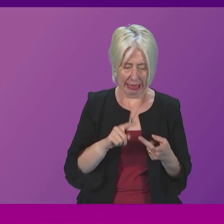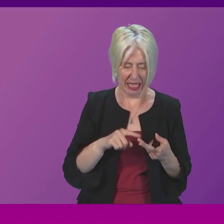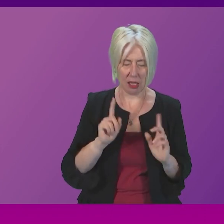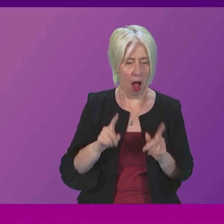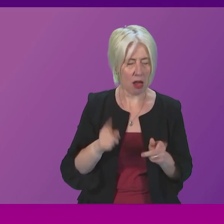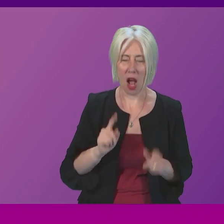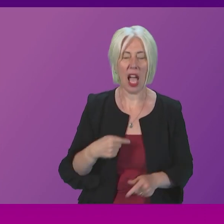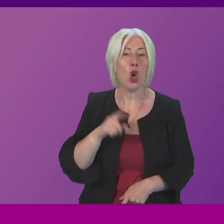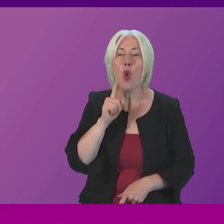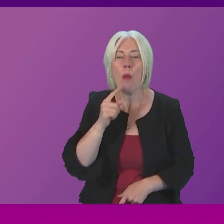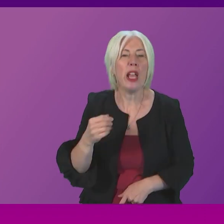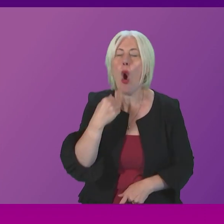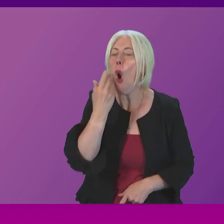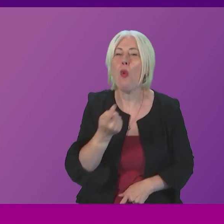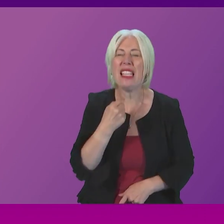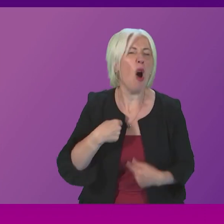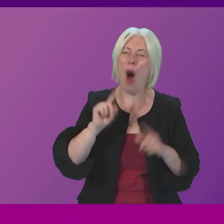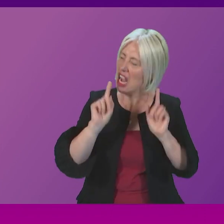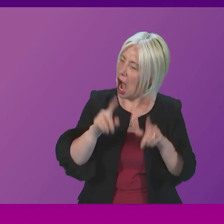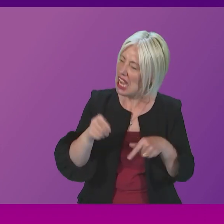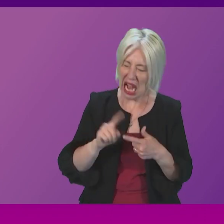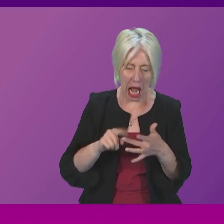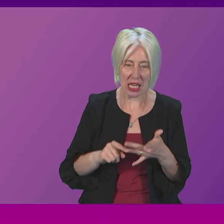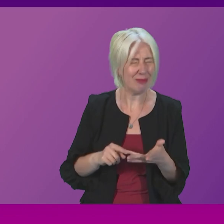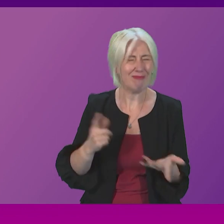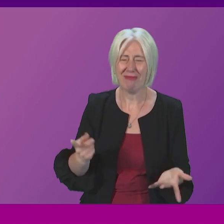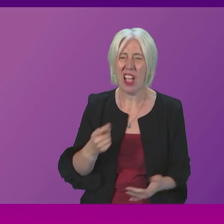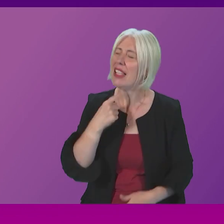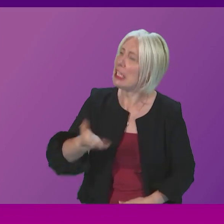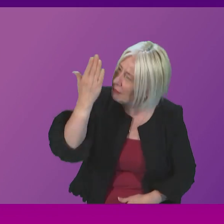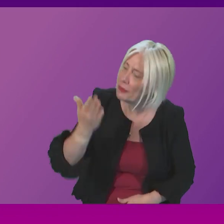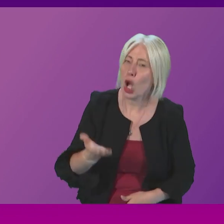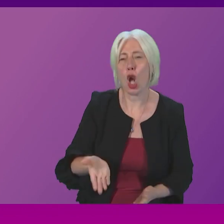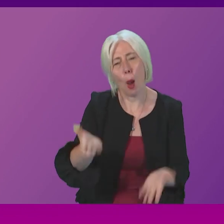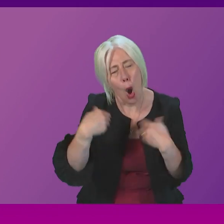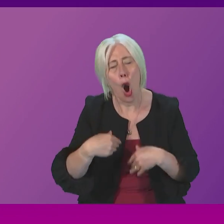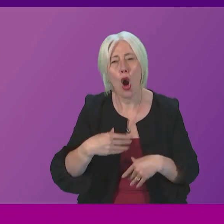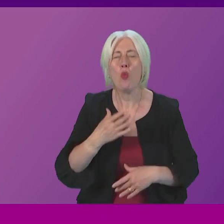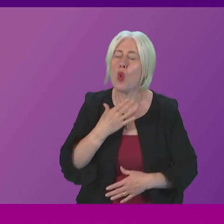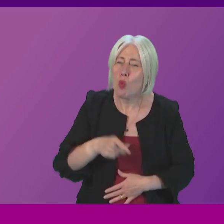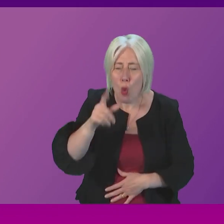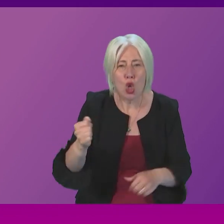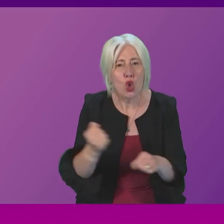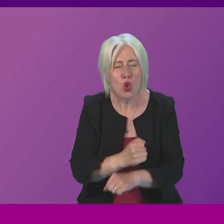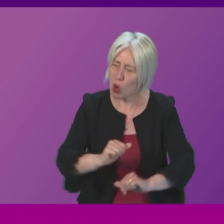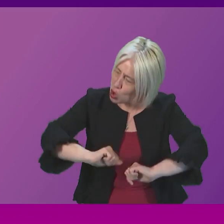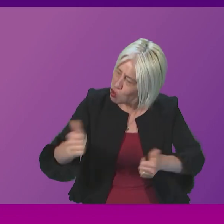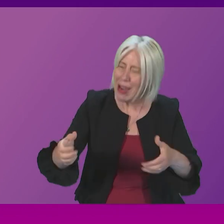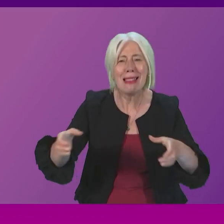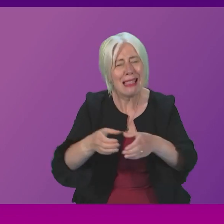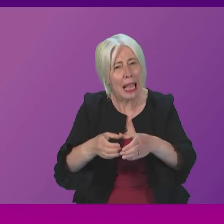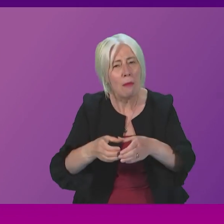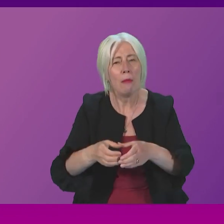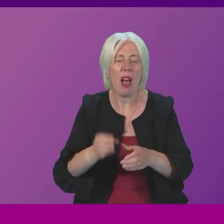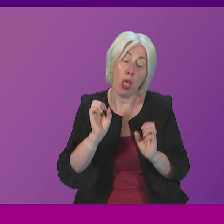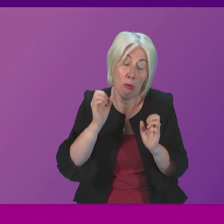And women always find reasons why you can't do something. They just went, Tess, please, we'd just like you to do it. It's a great team. And I just thought, right, OK,